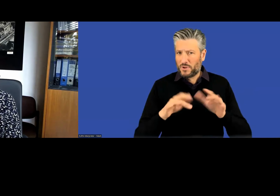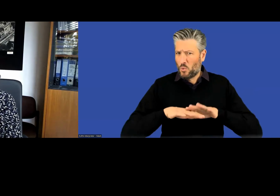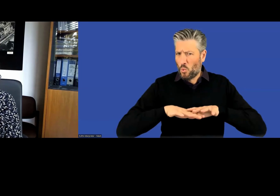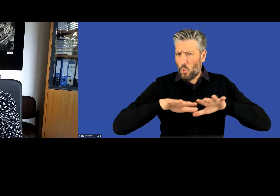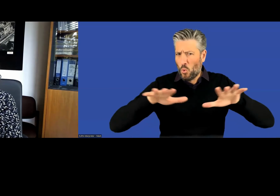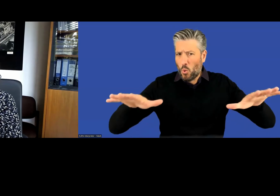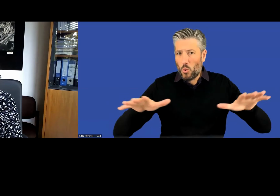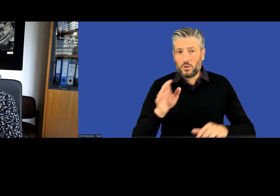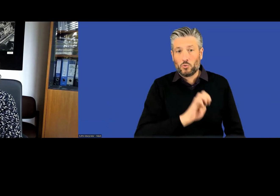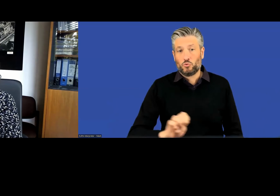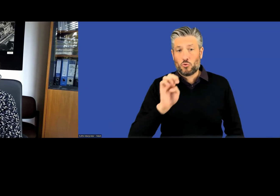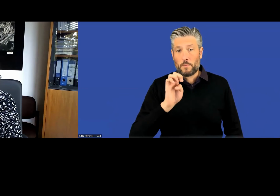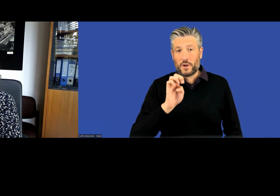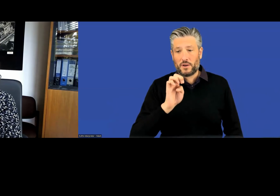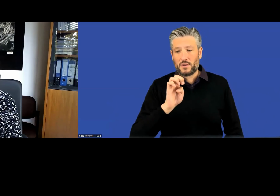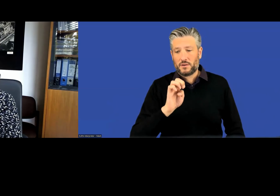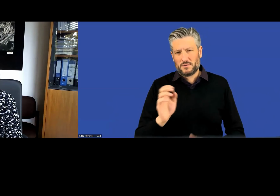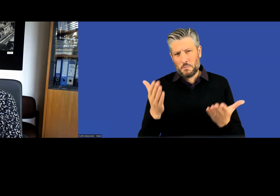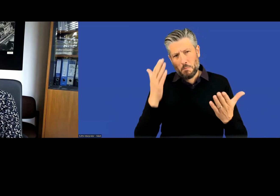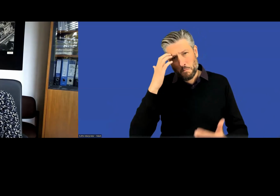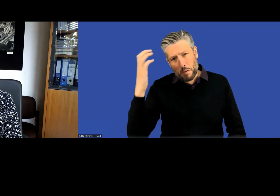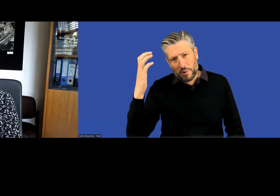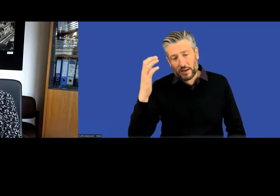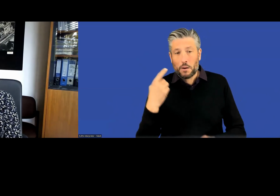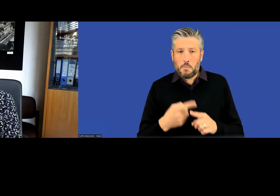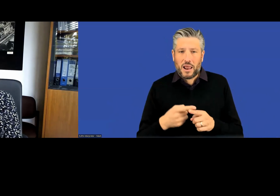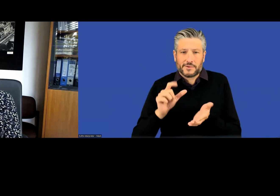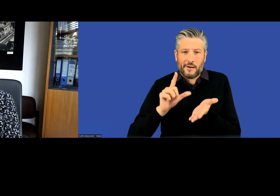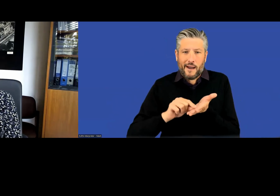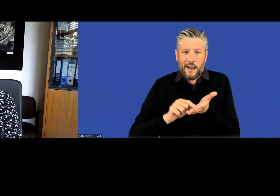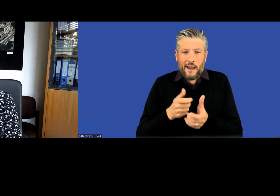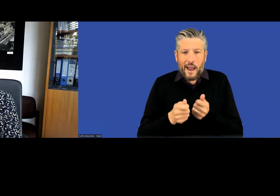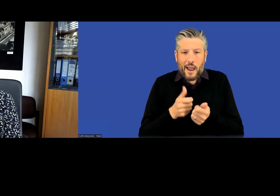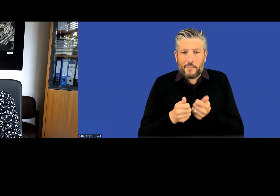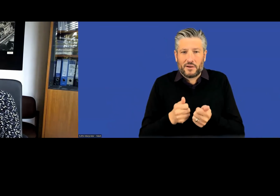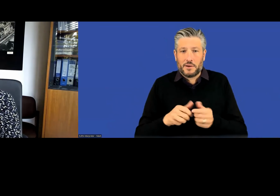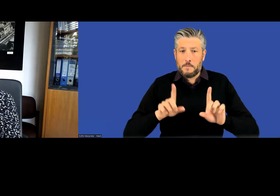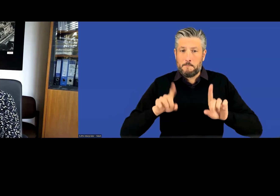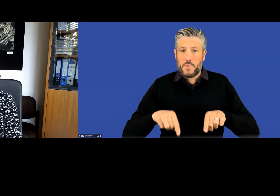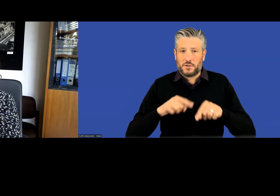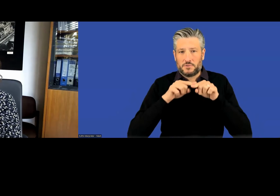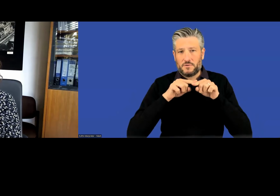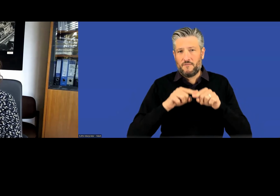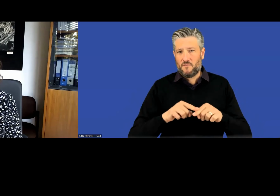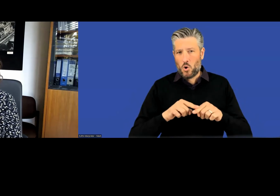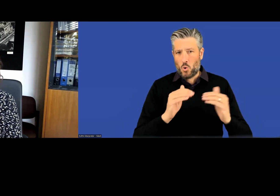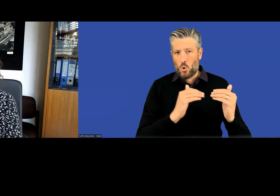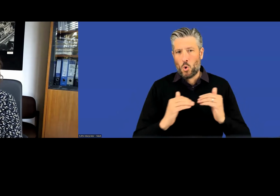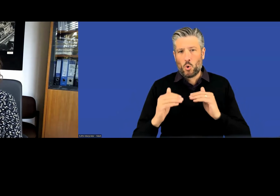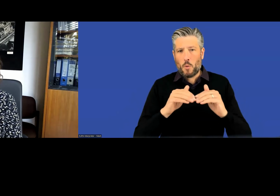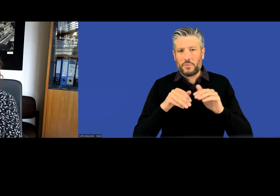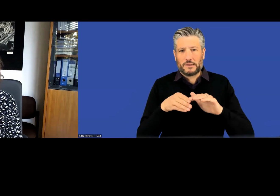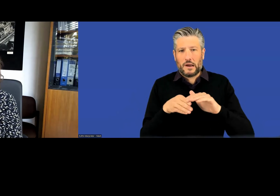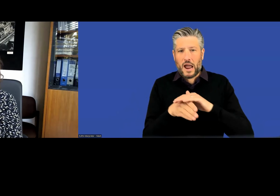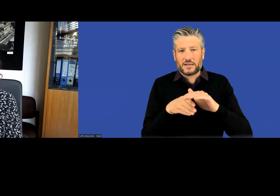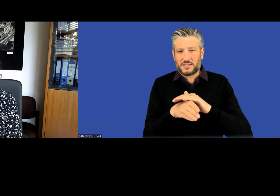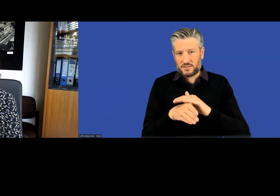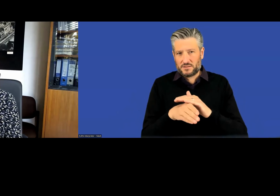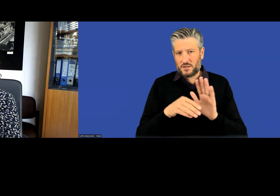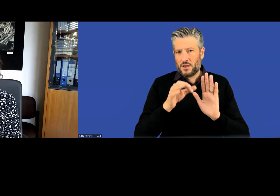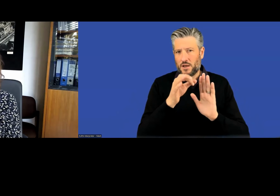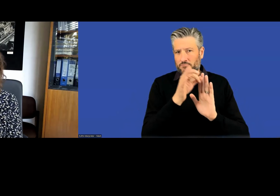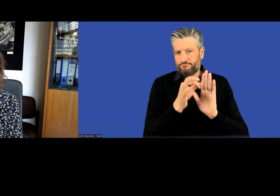more accessible to persons with disabilities and are based on common accessibility requirements. The Web Accessibility Directive, or as